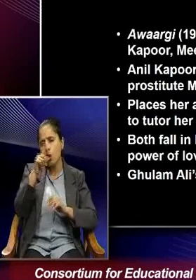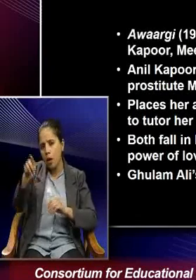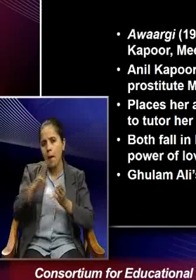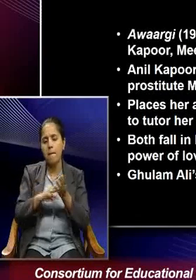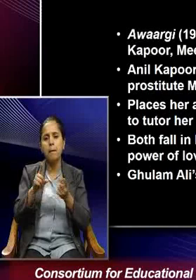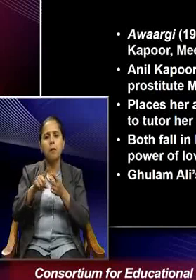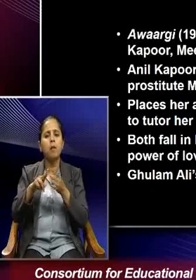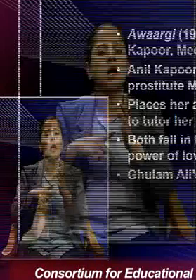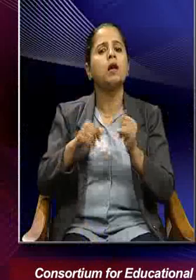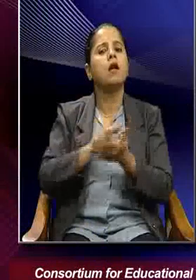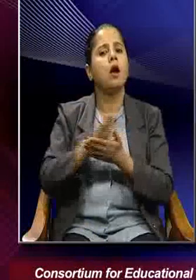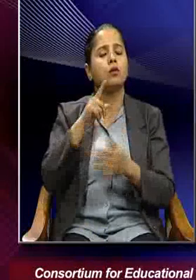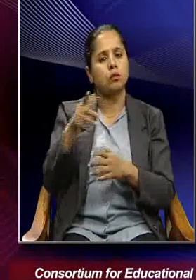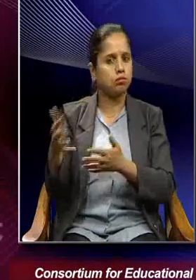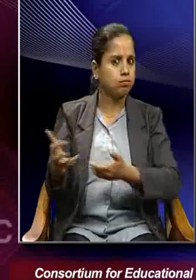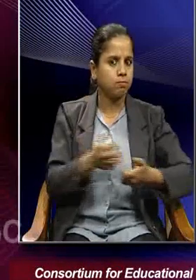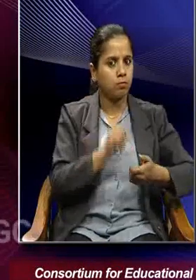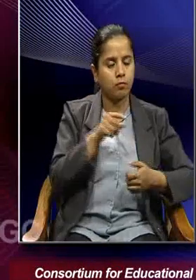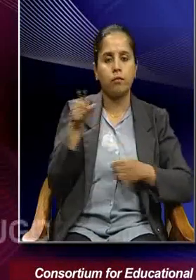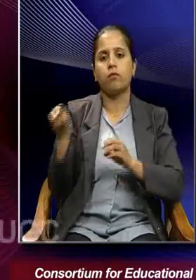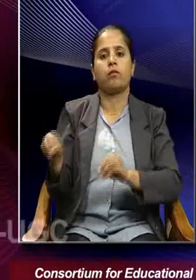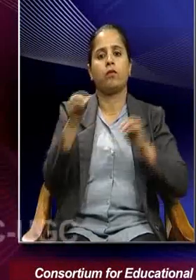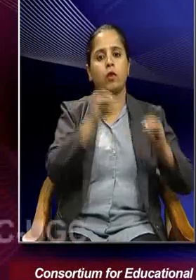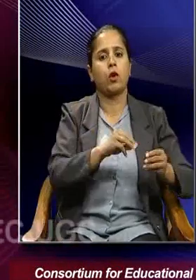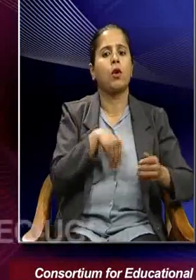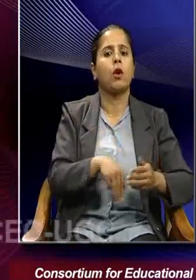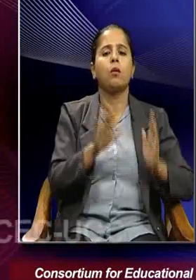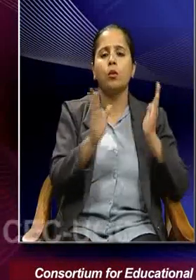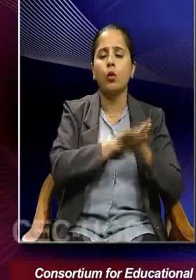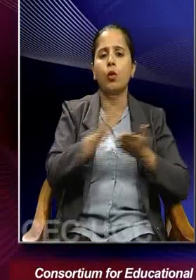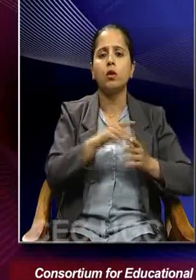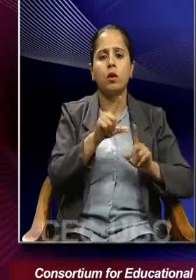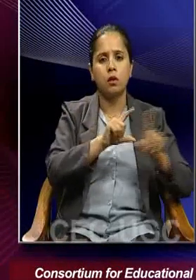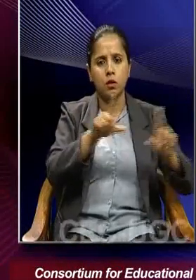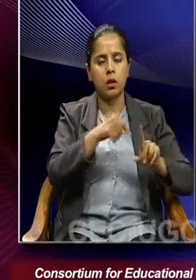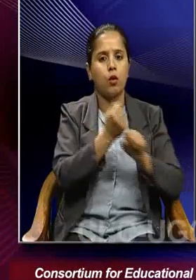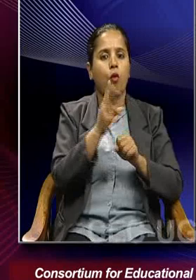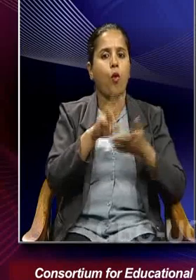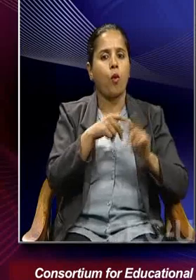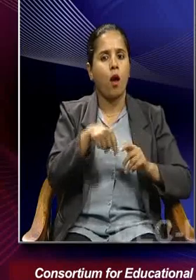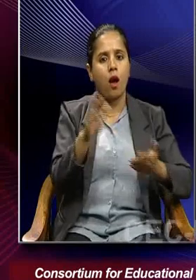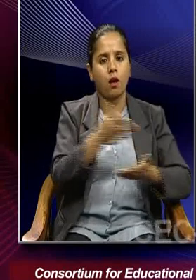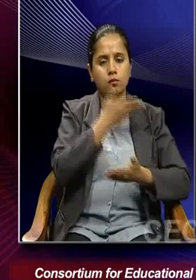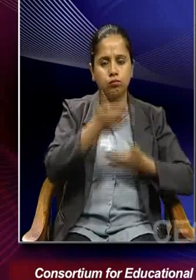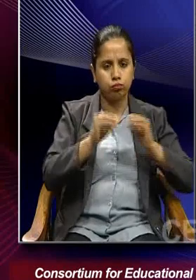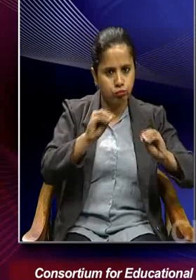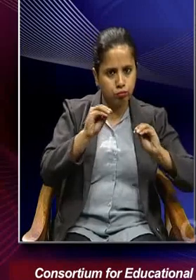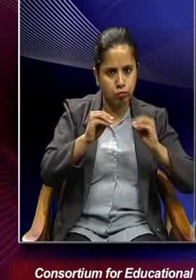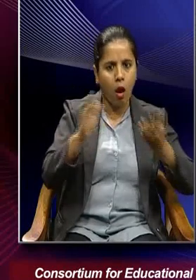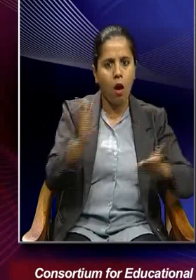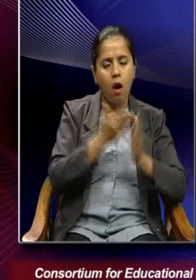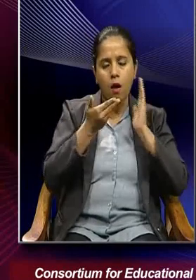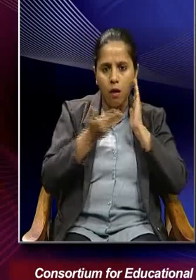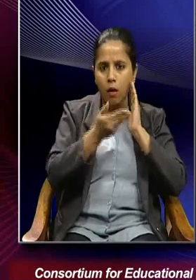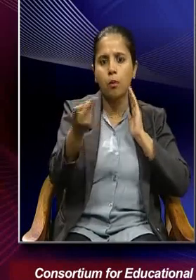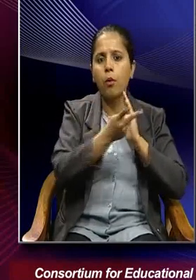Seshadri and places her at a music director Govinda to tutor her to be a singer, and how both of